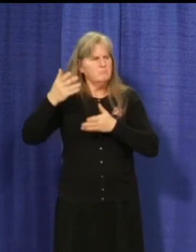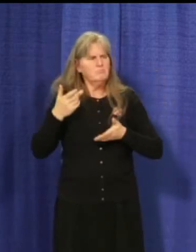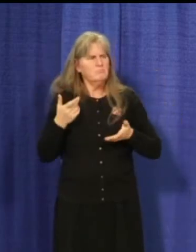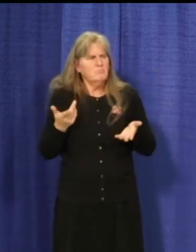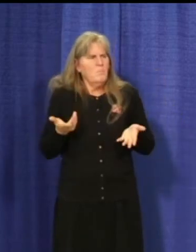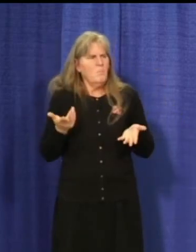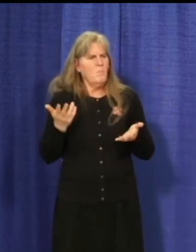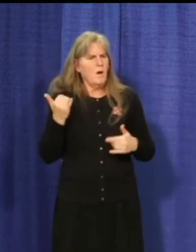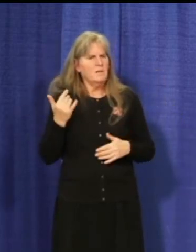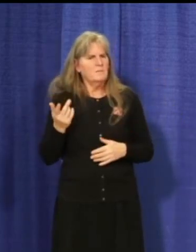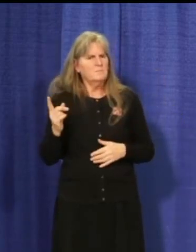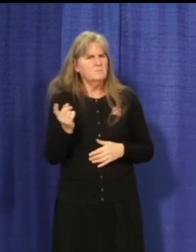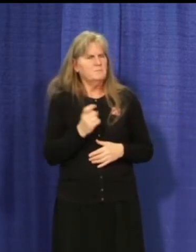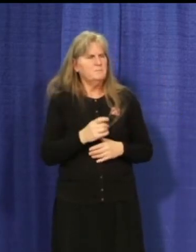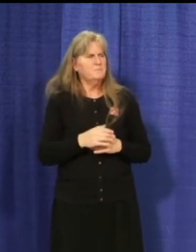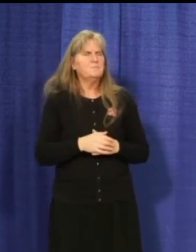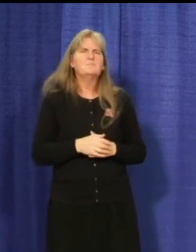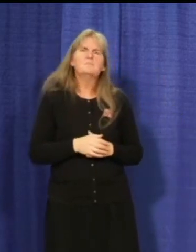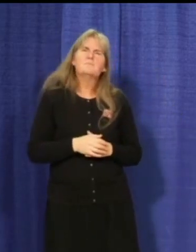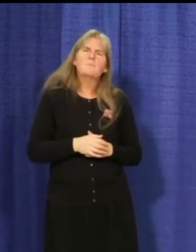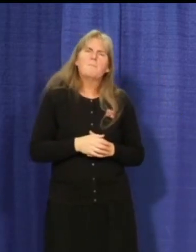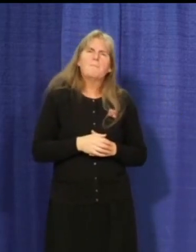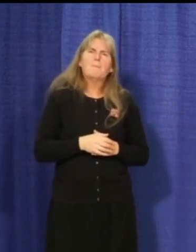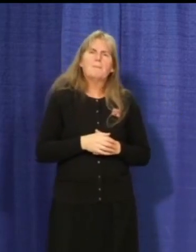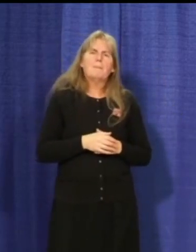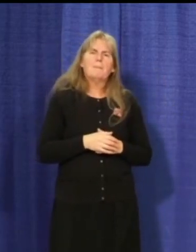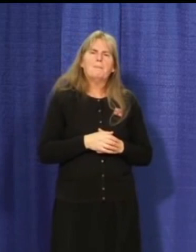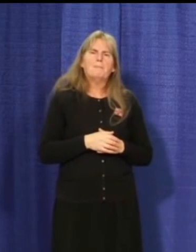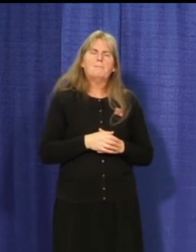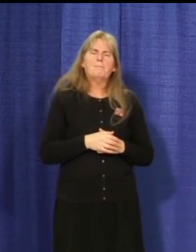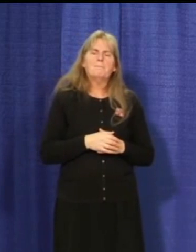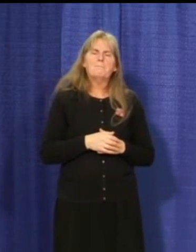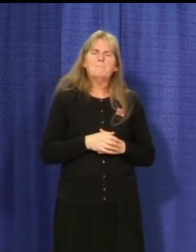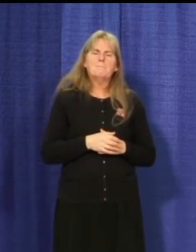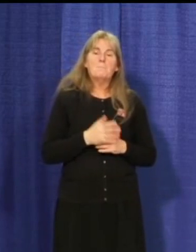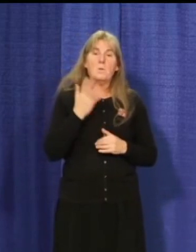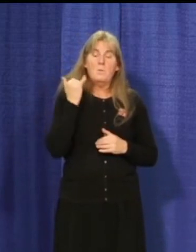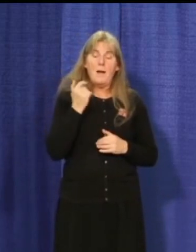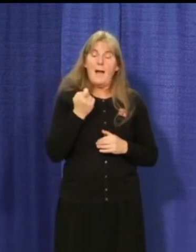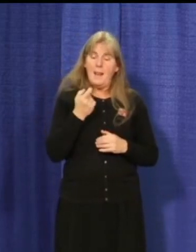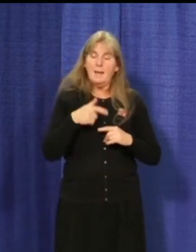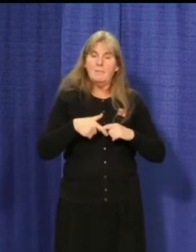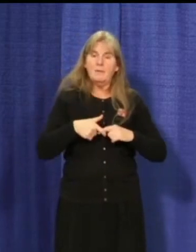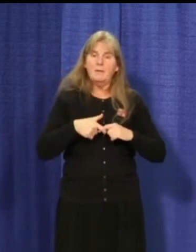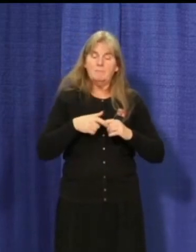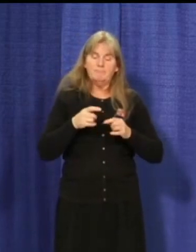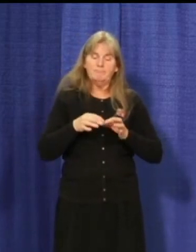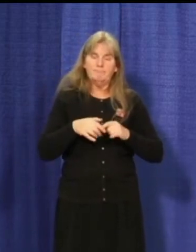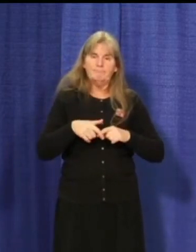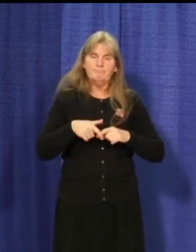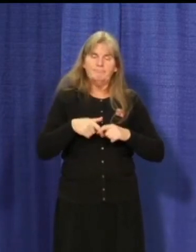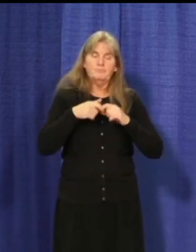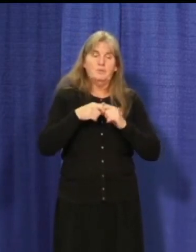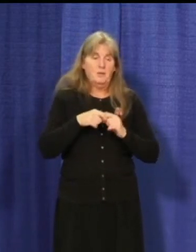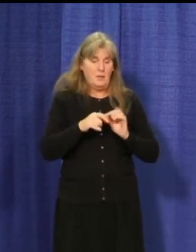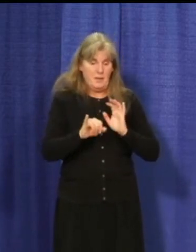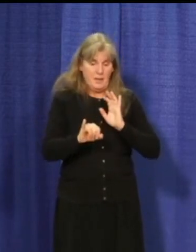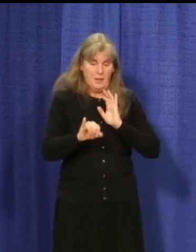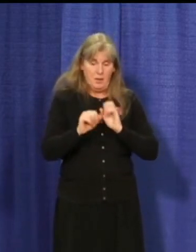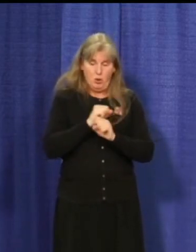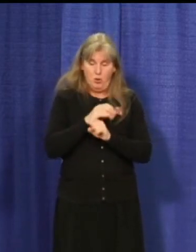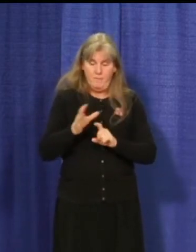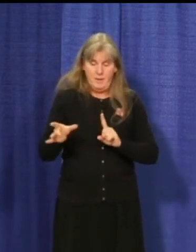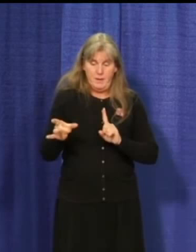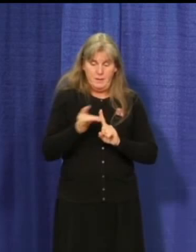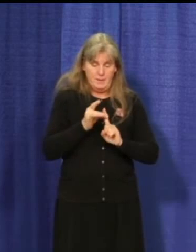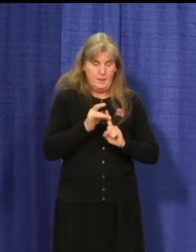So it's, the reason is that there's always going to be a lag between when we actually learn of the results.